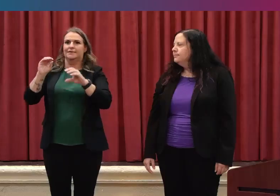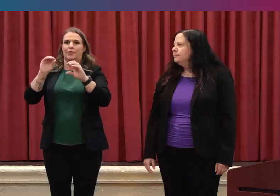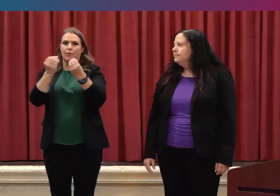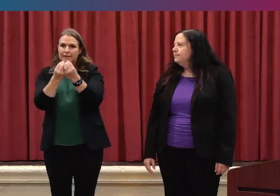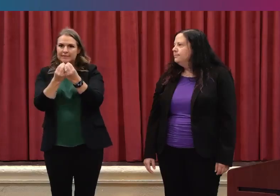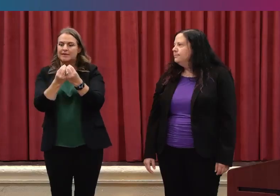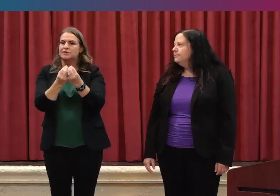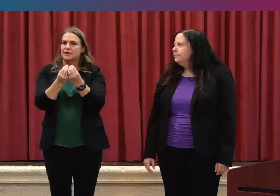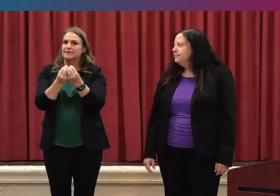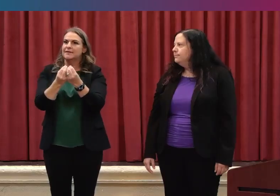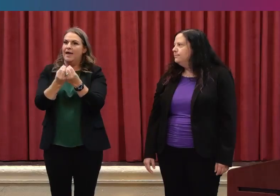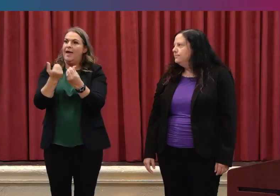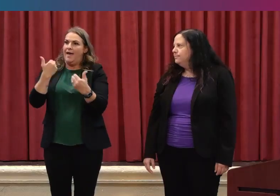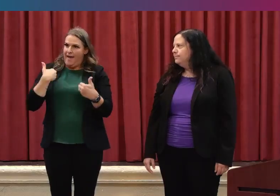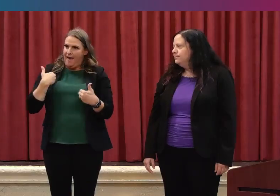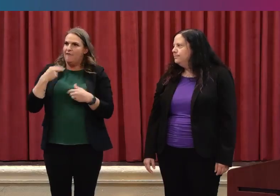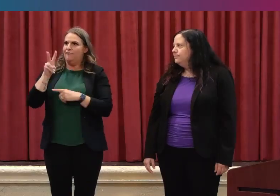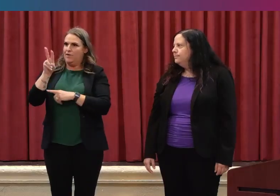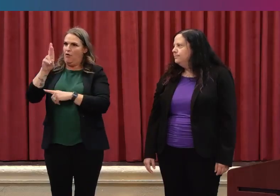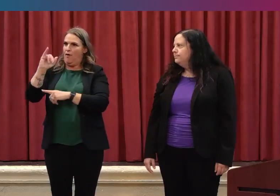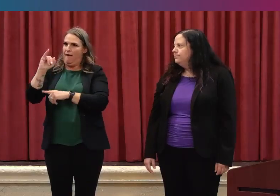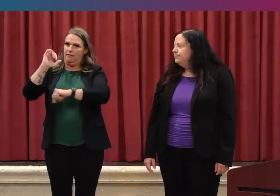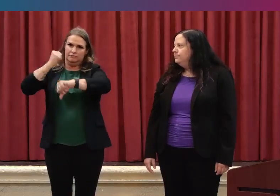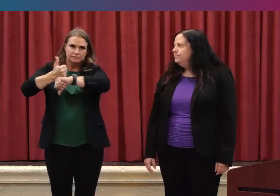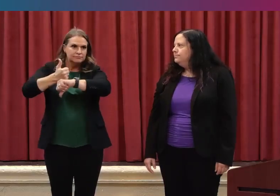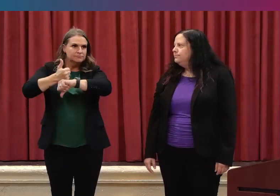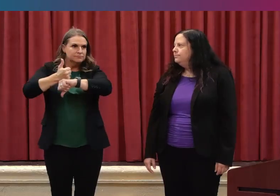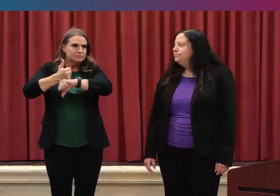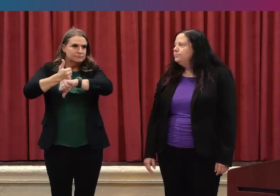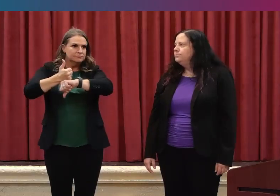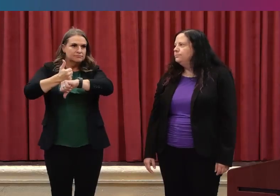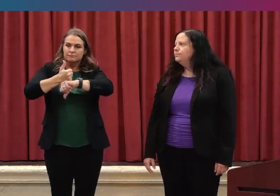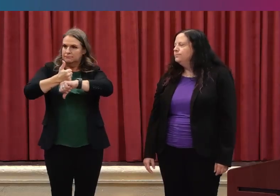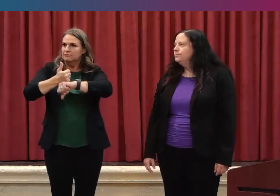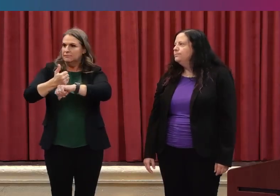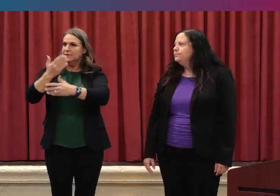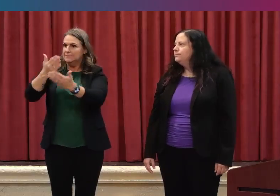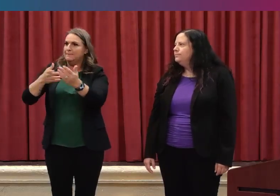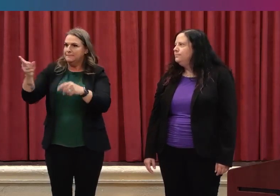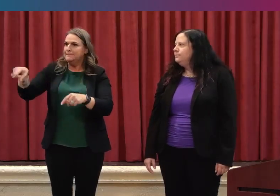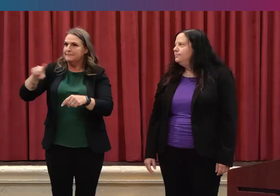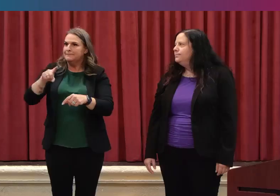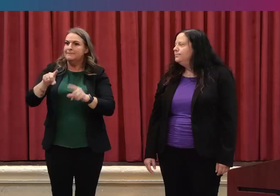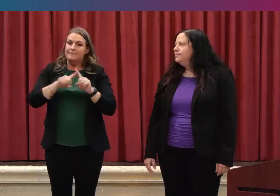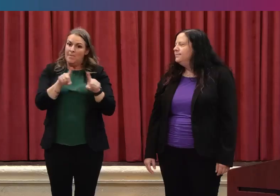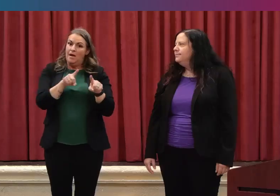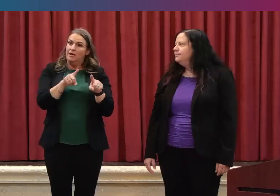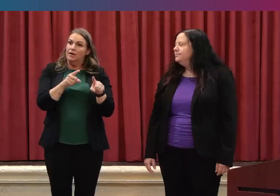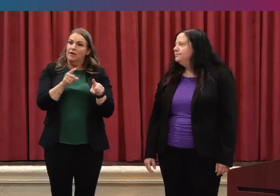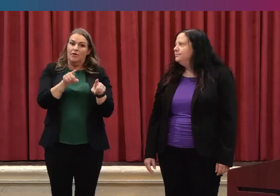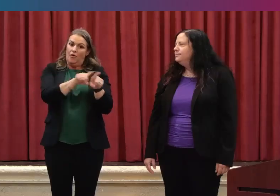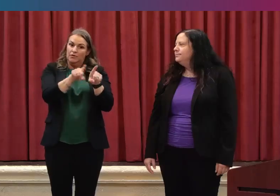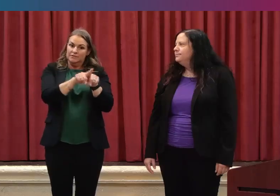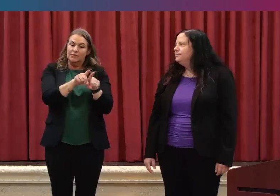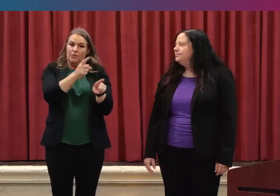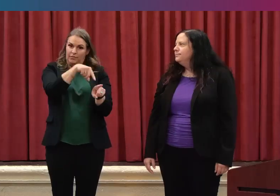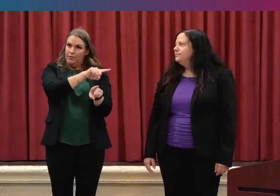you can book. We do have VRI services available to those of you who want to